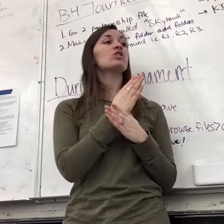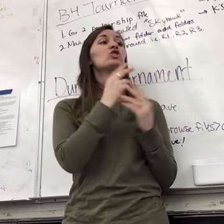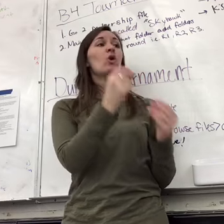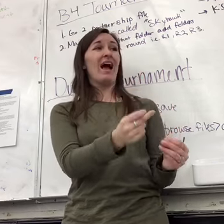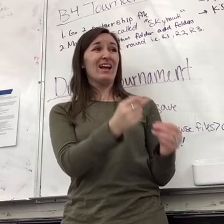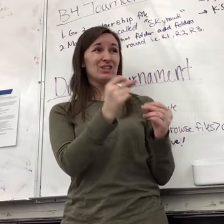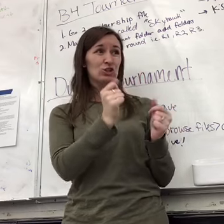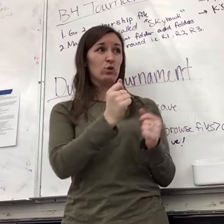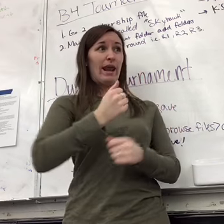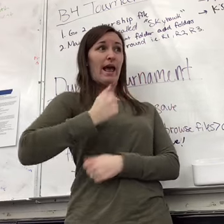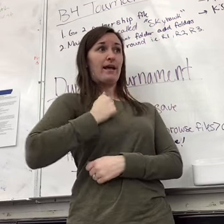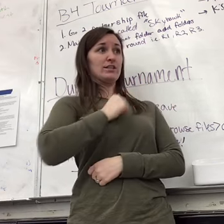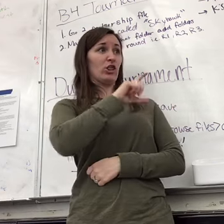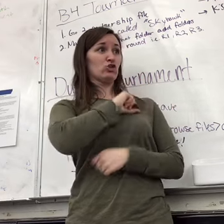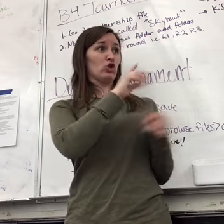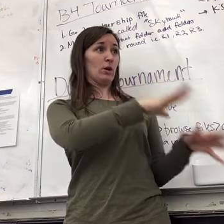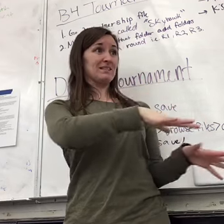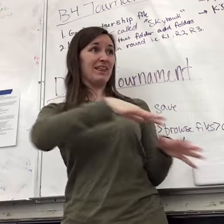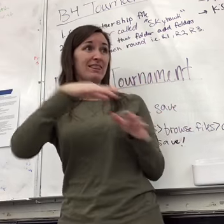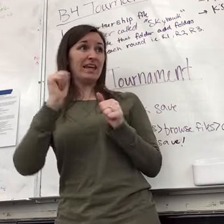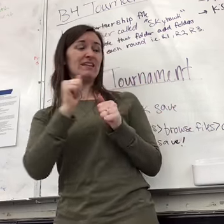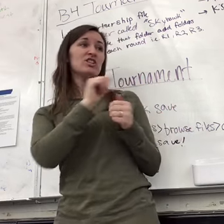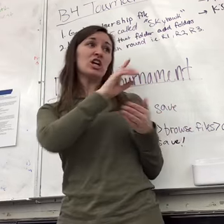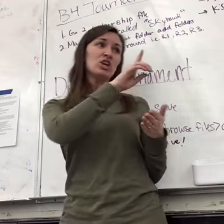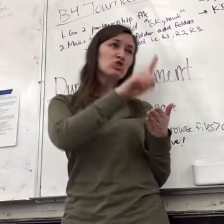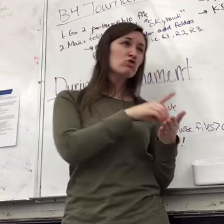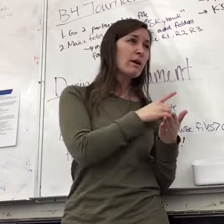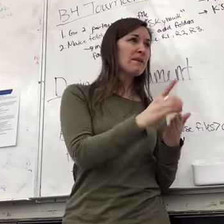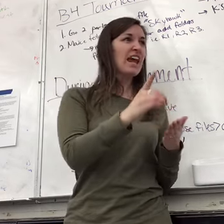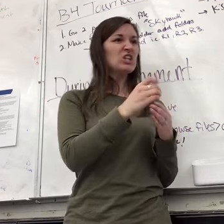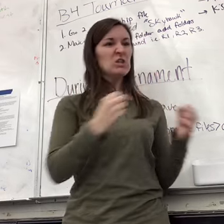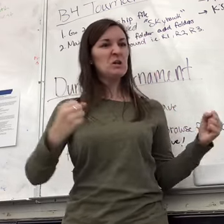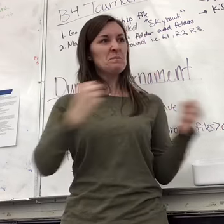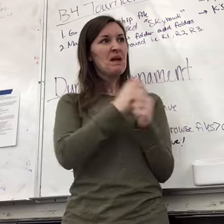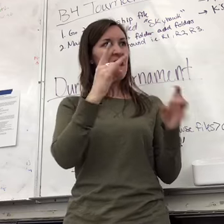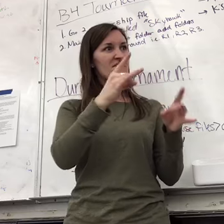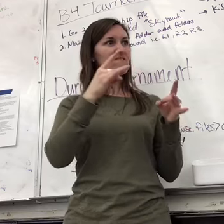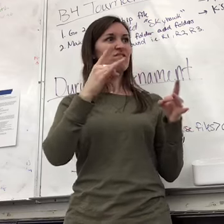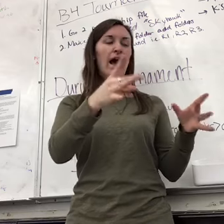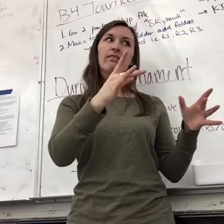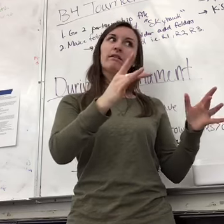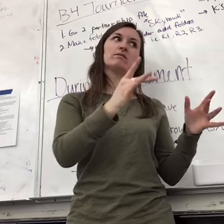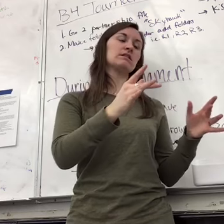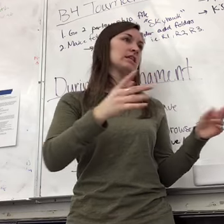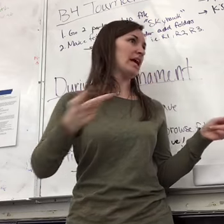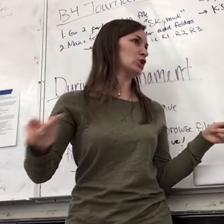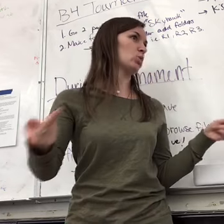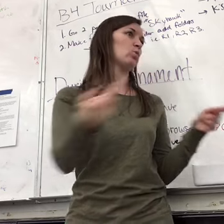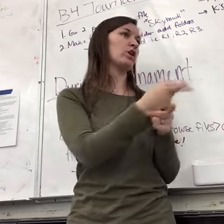South, violence rises, discrimination rises, the Jim Crow era begins, where people are going to begin